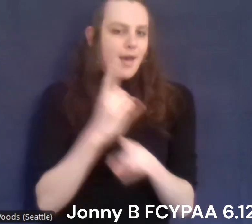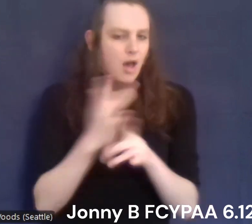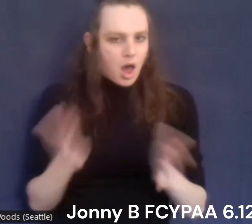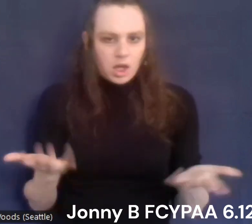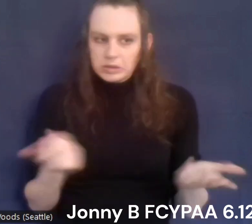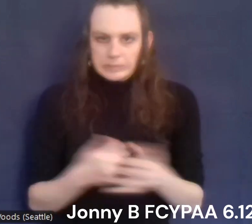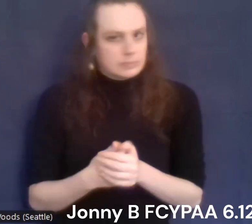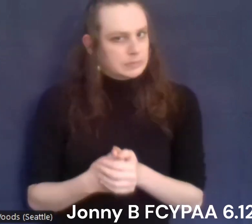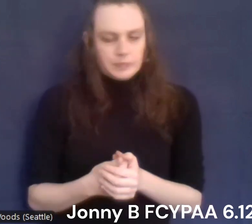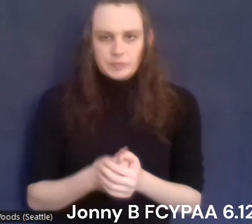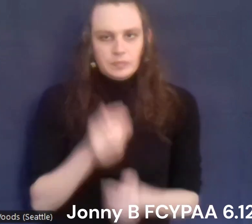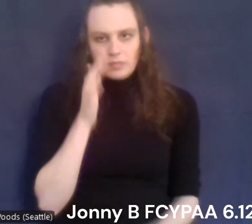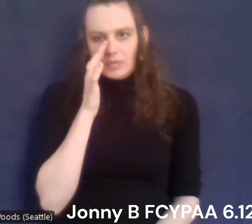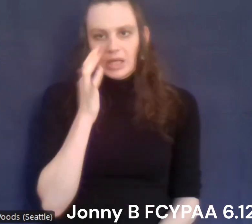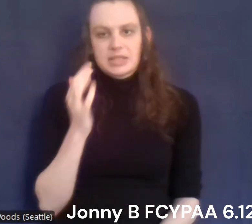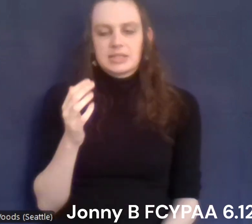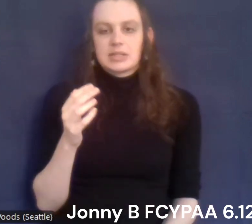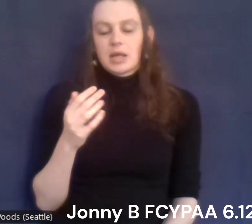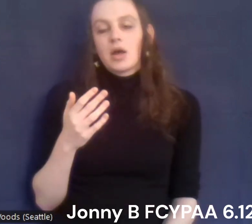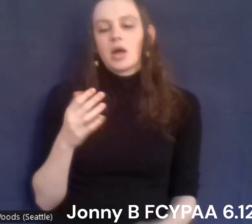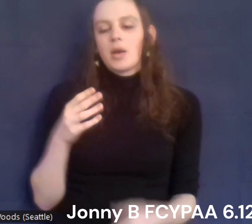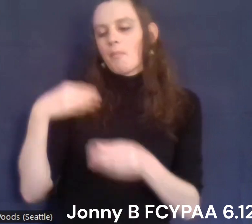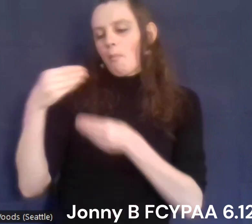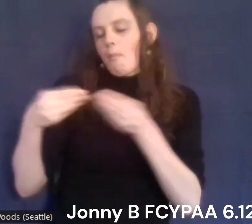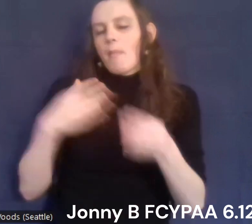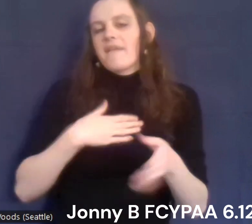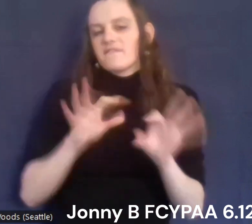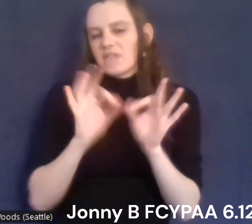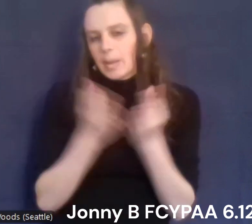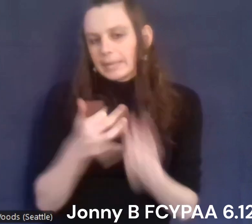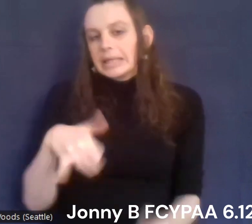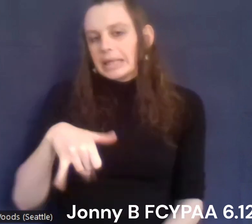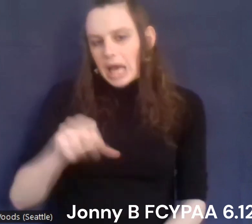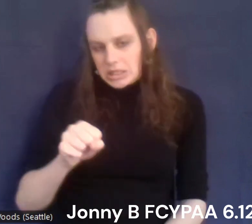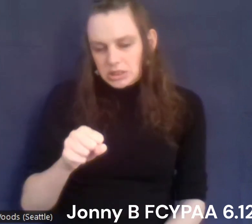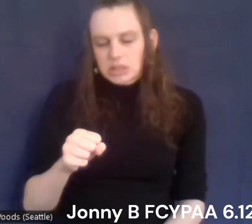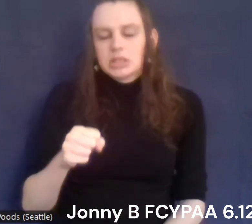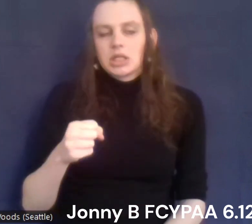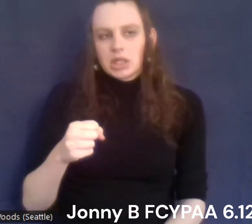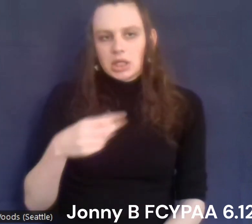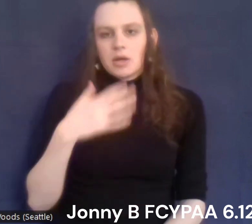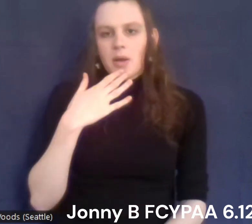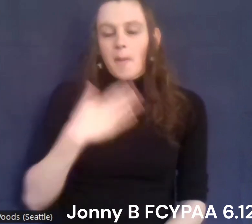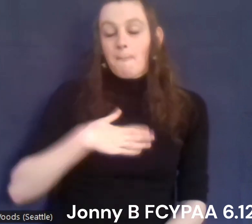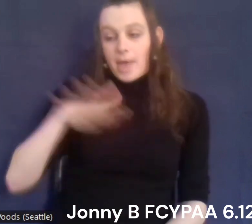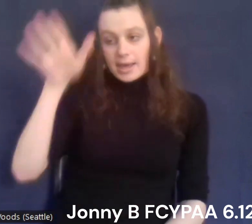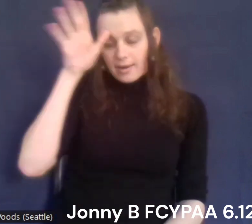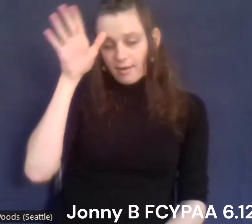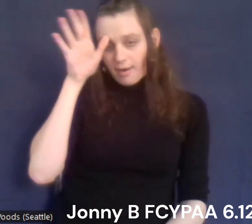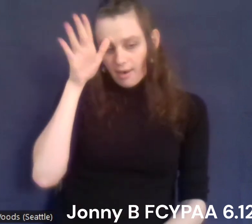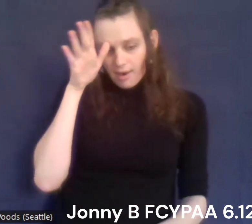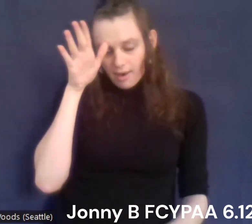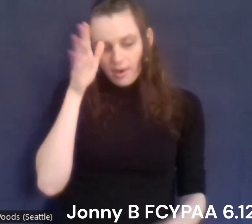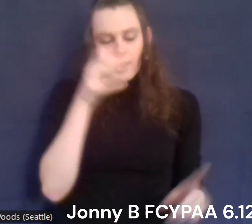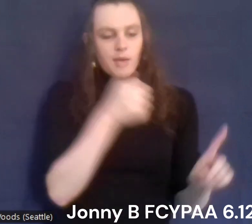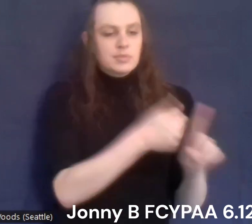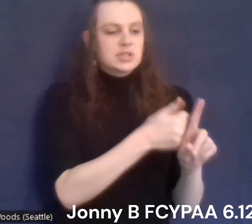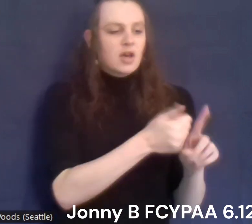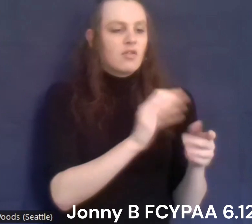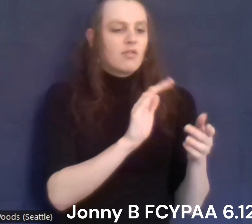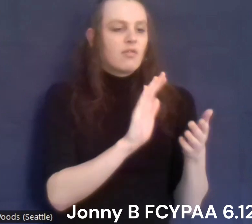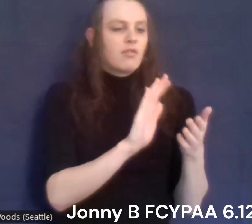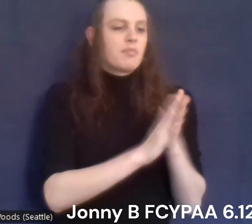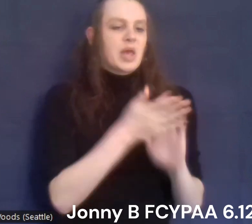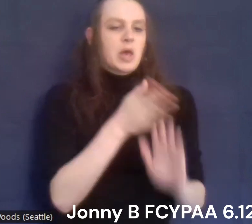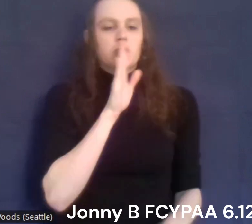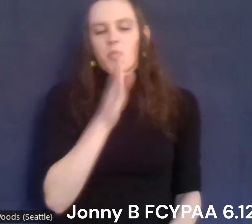than it does run in my family. My dad, he's been sober. He got sober before I was even born,